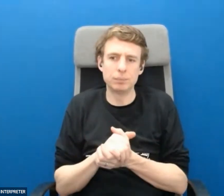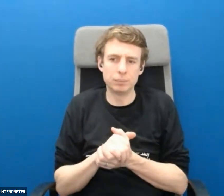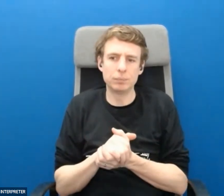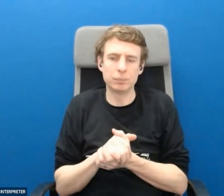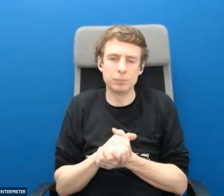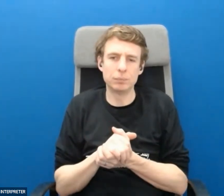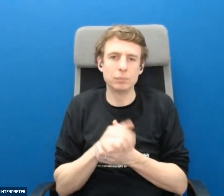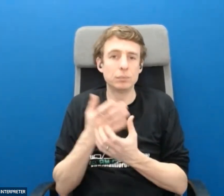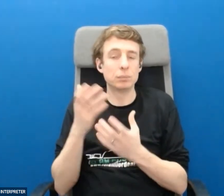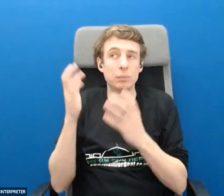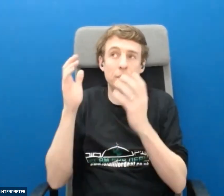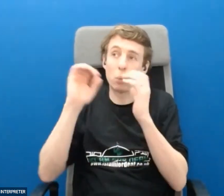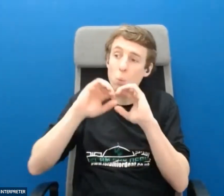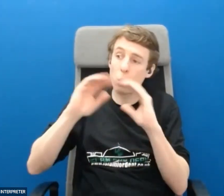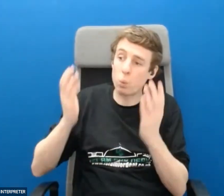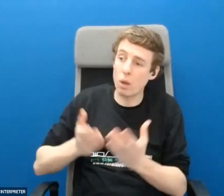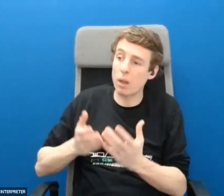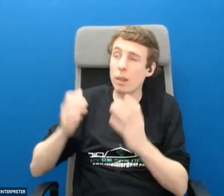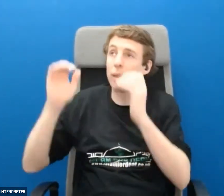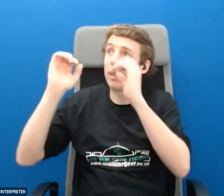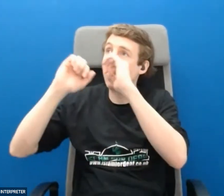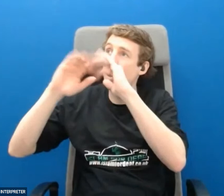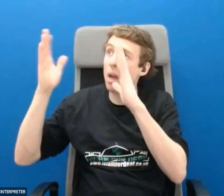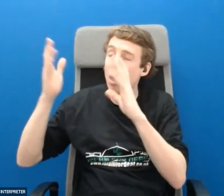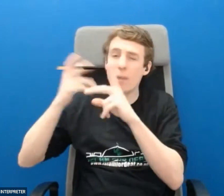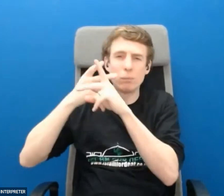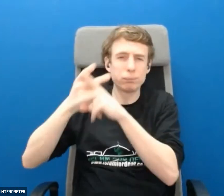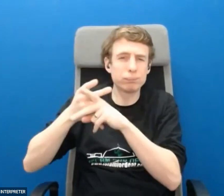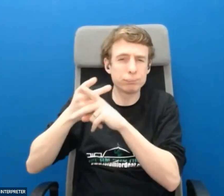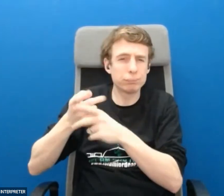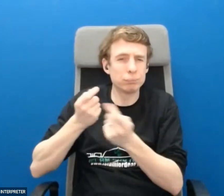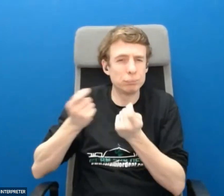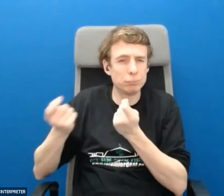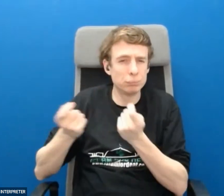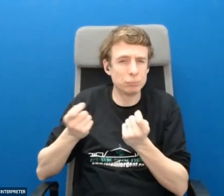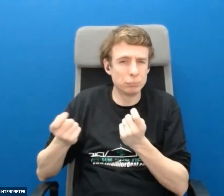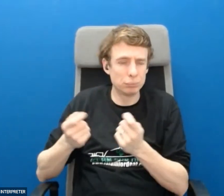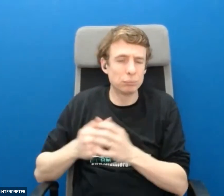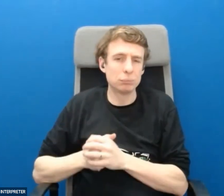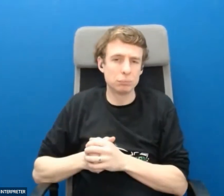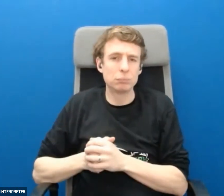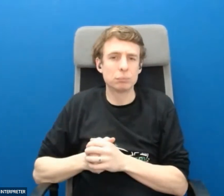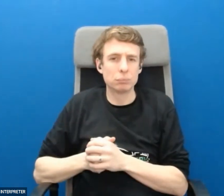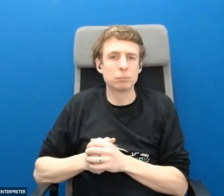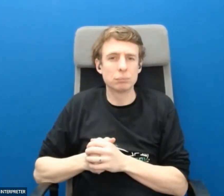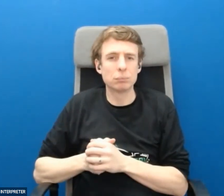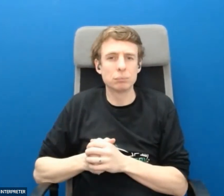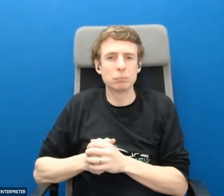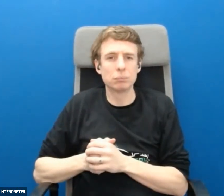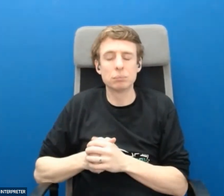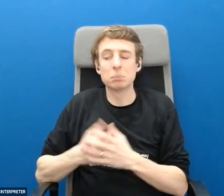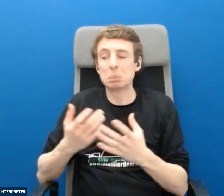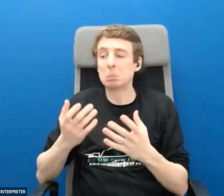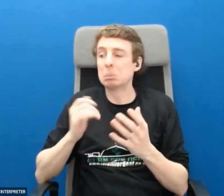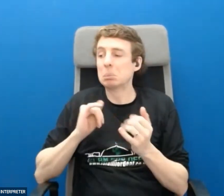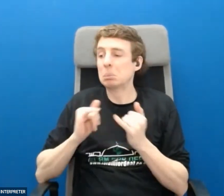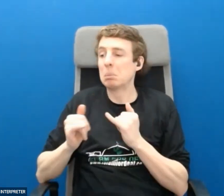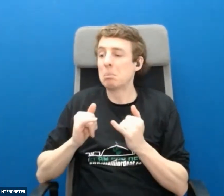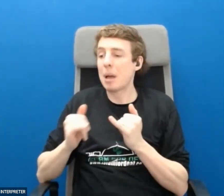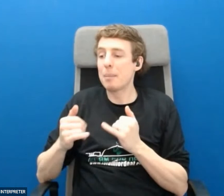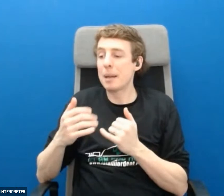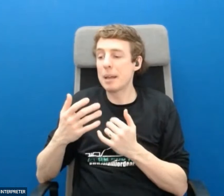And there may be questions about this. So here we'll look at some of the questions that can be